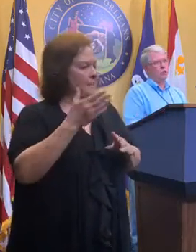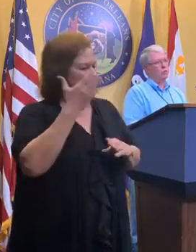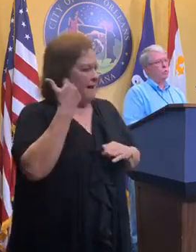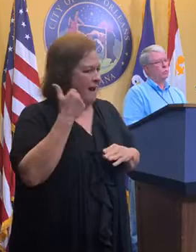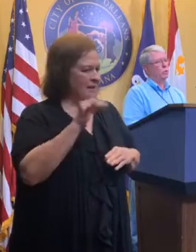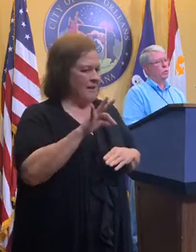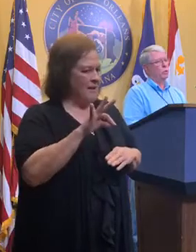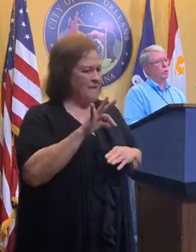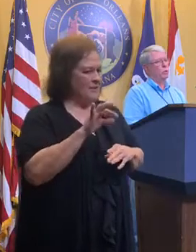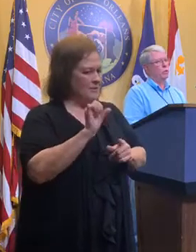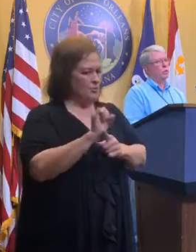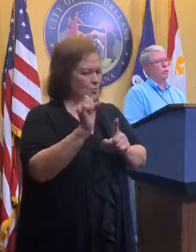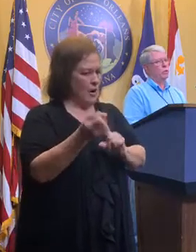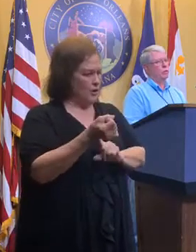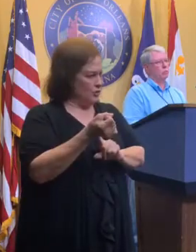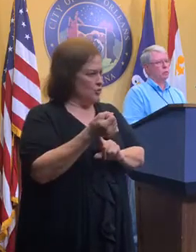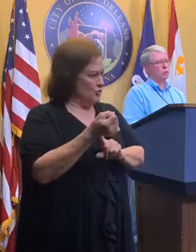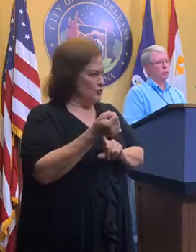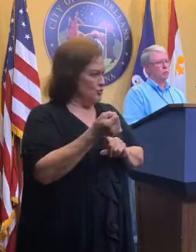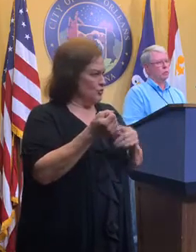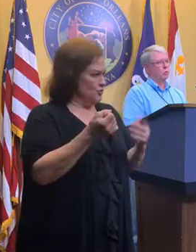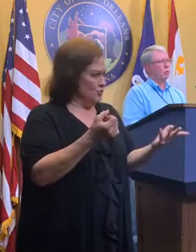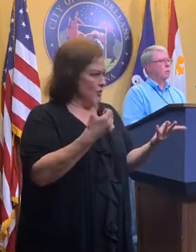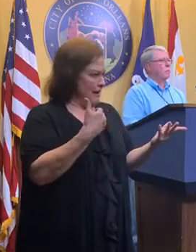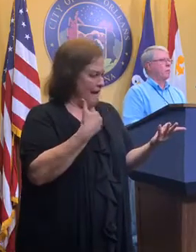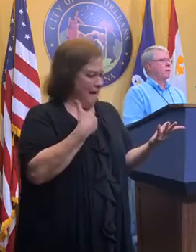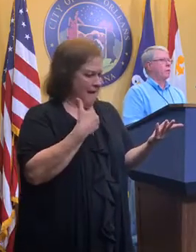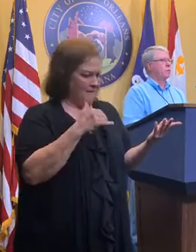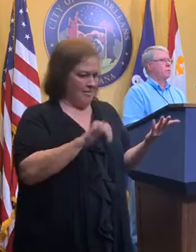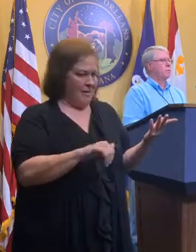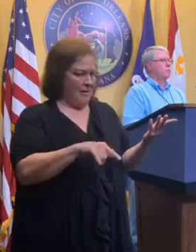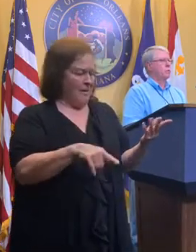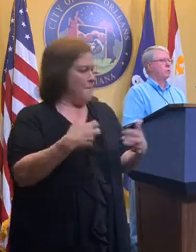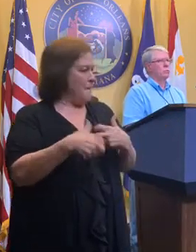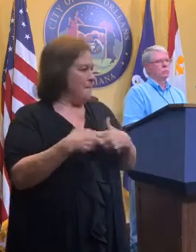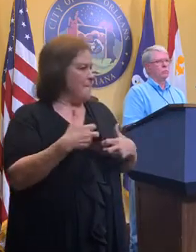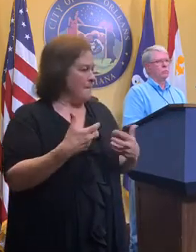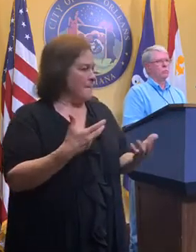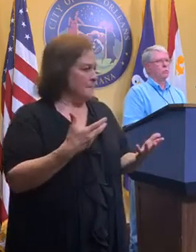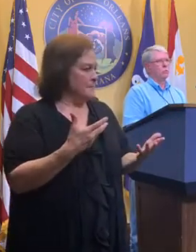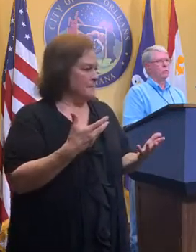are in a situation where we have very little redundancy. And so